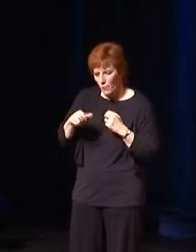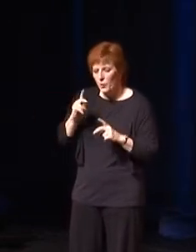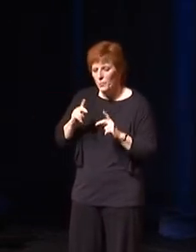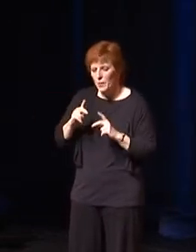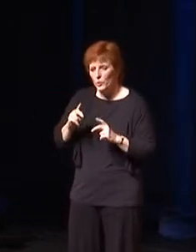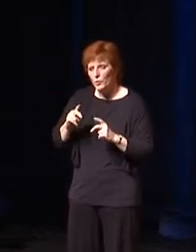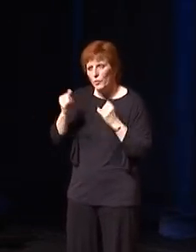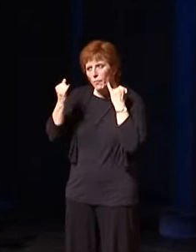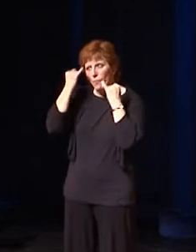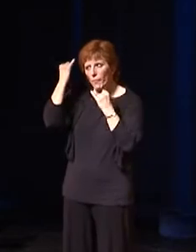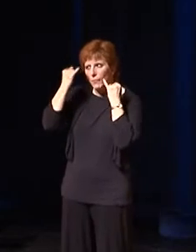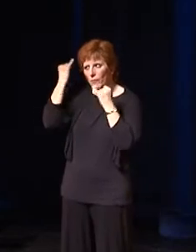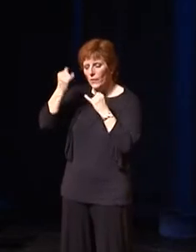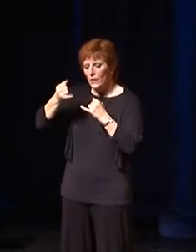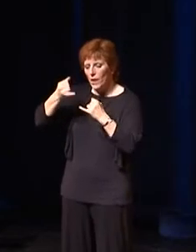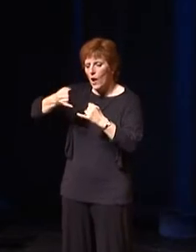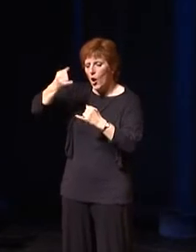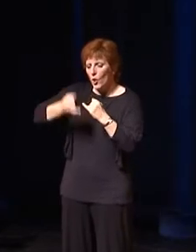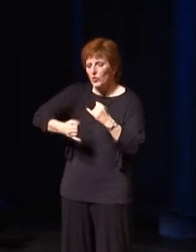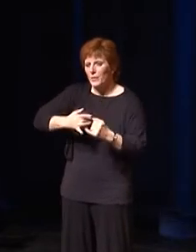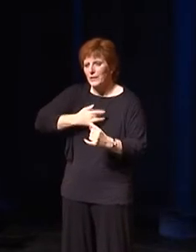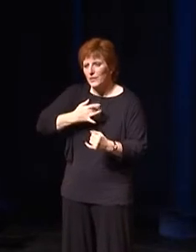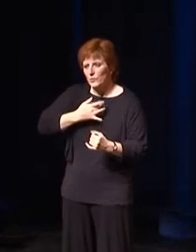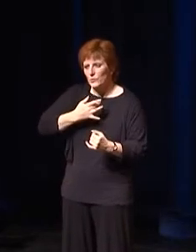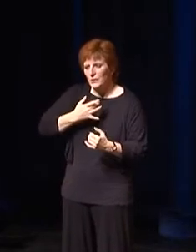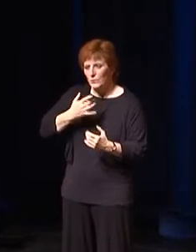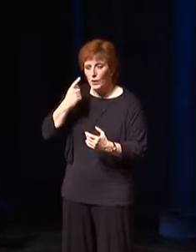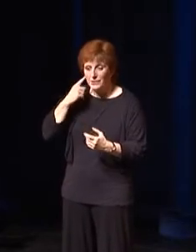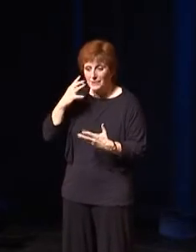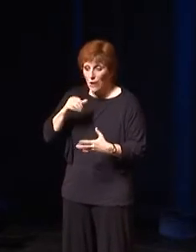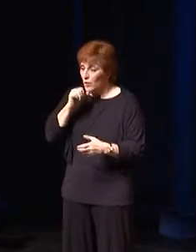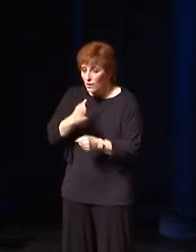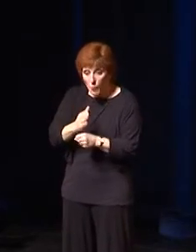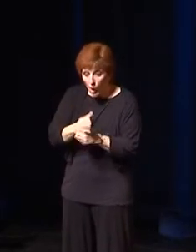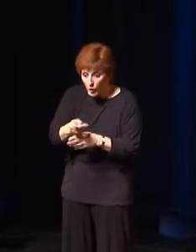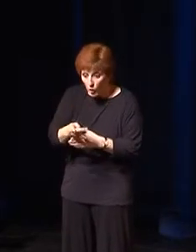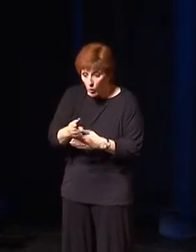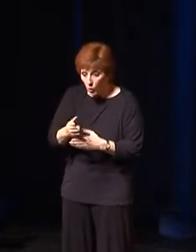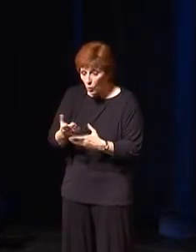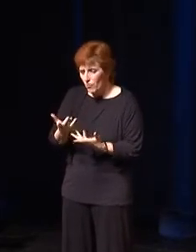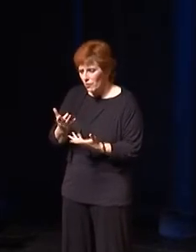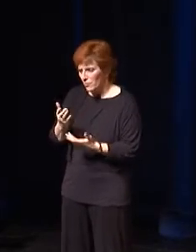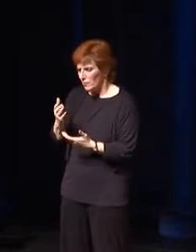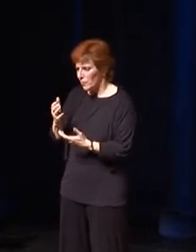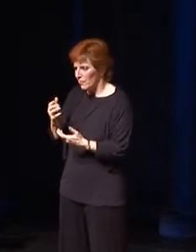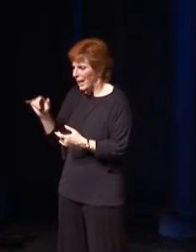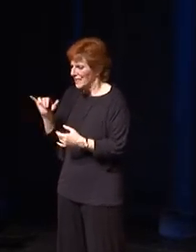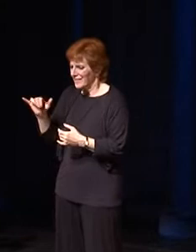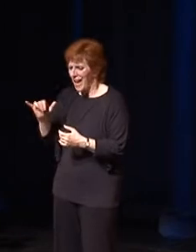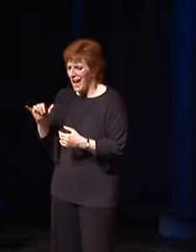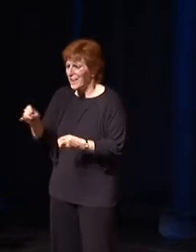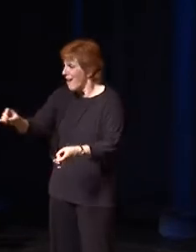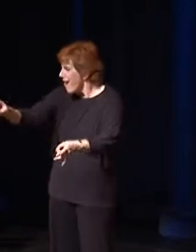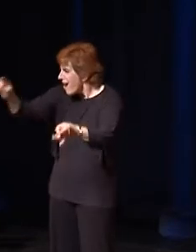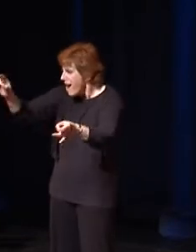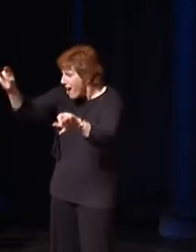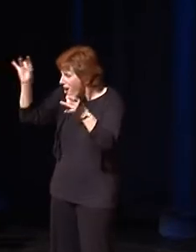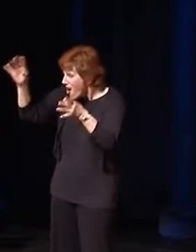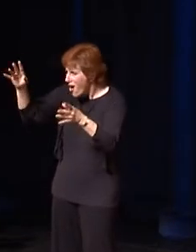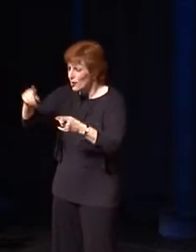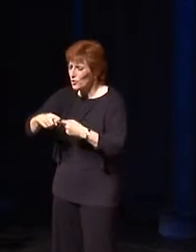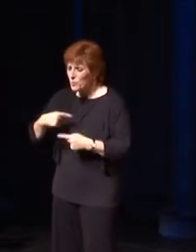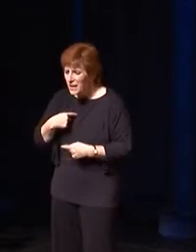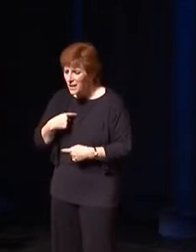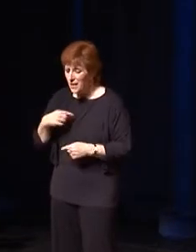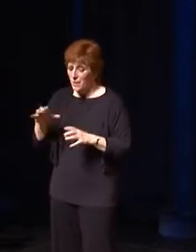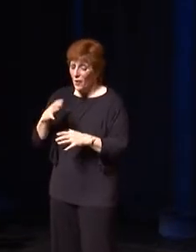to imagine an alternate sensory reality, where sound that doesn't bother you is like a dentist drill hitting a nerve to me. You know, they've